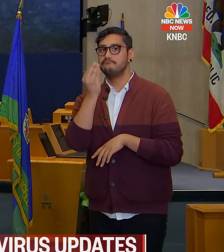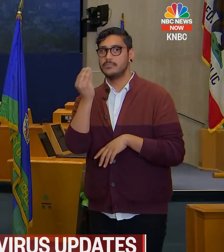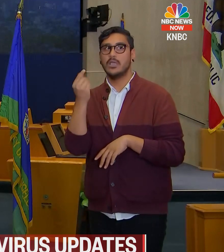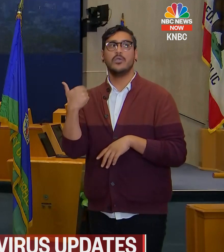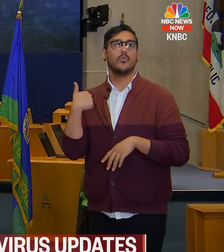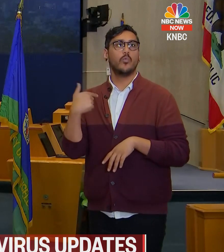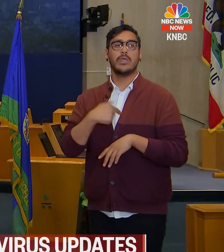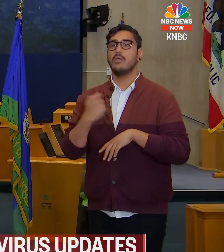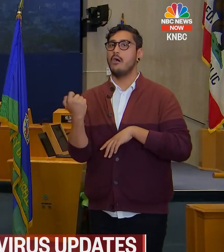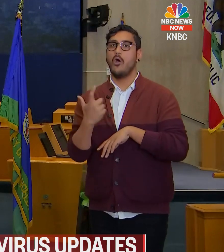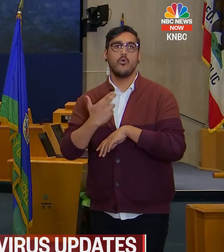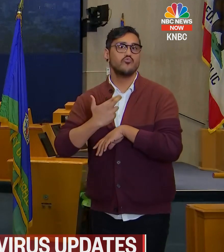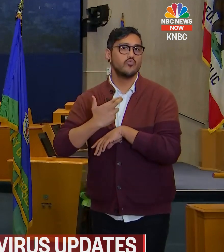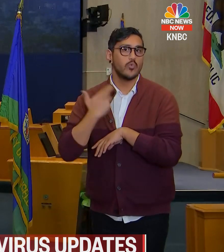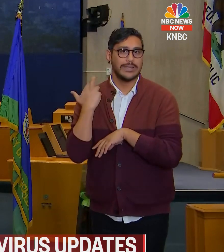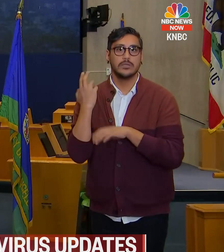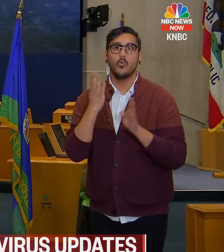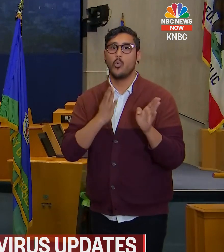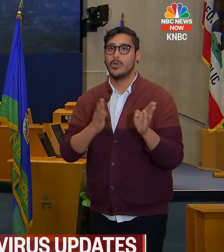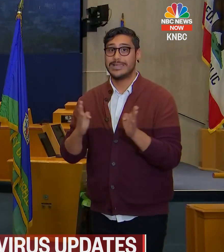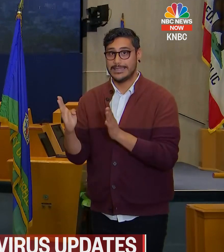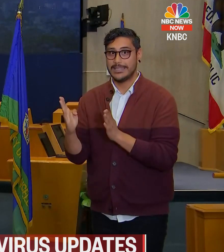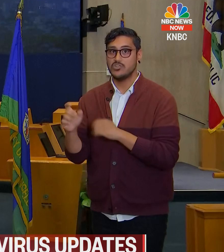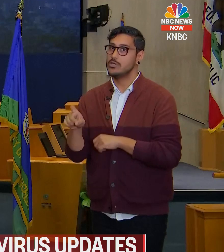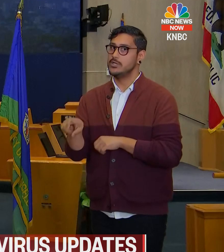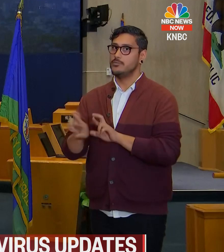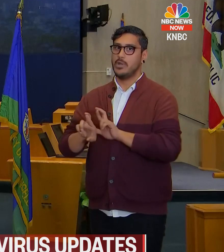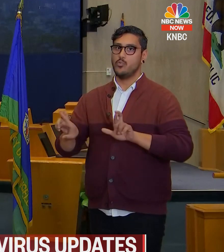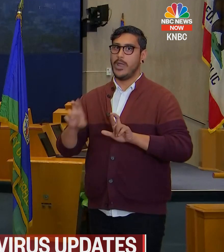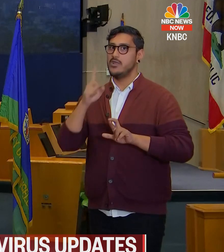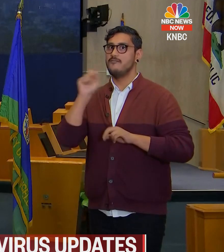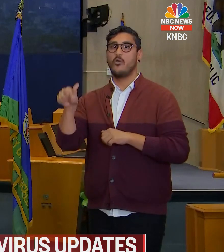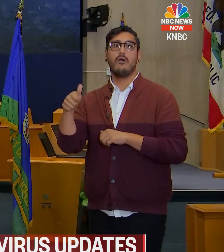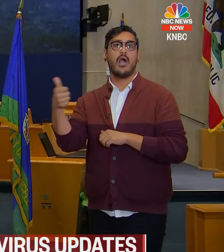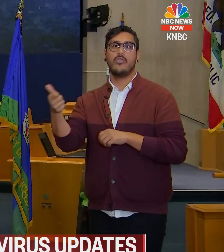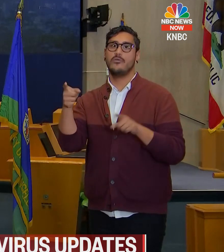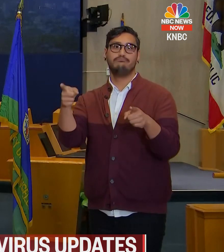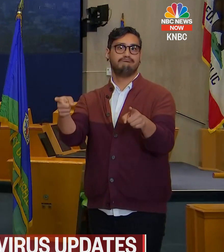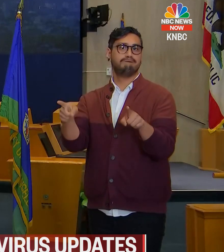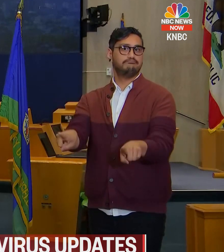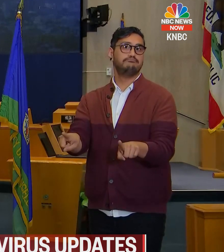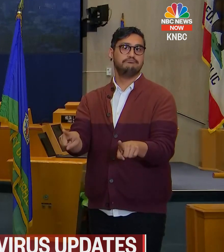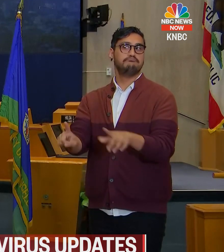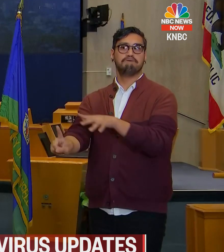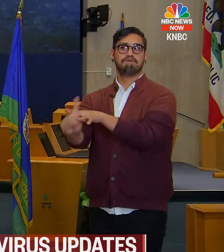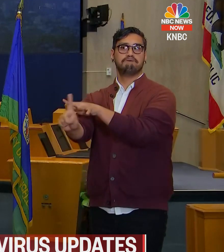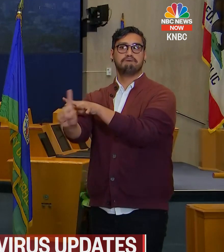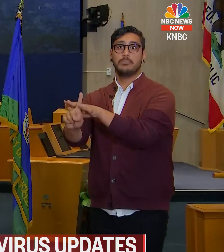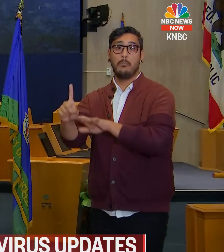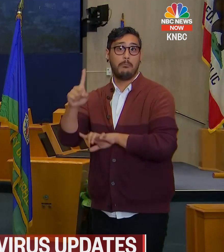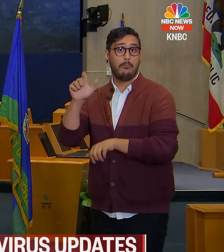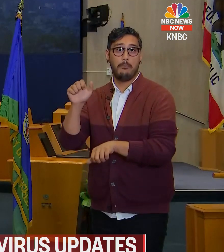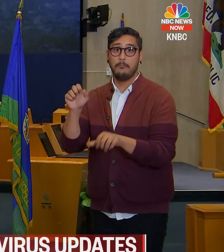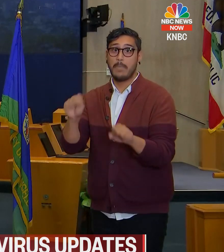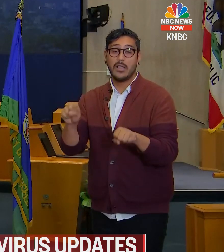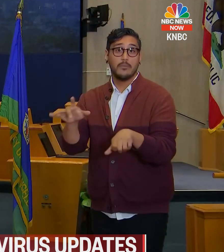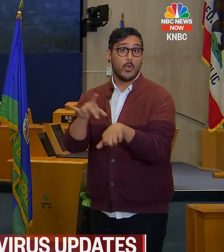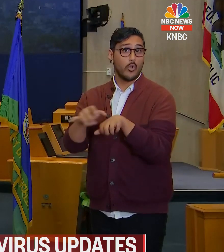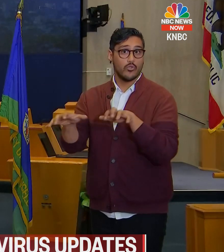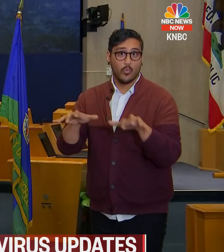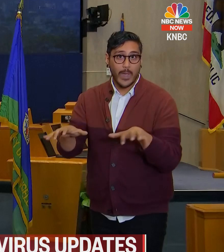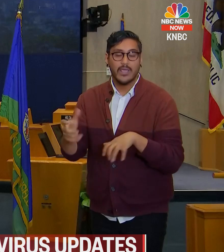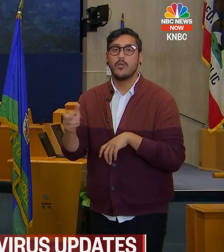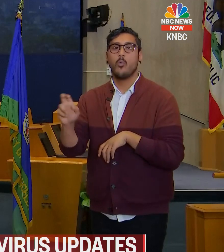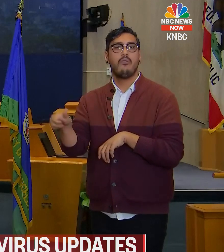an all-risk organization, and we need to be prepared for any other type of incident that may happen, like an earthquake or any other type